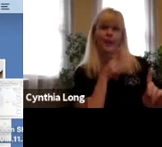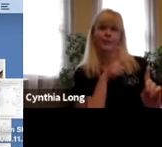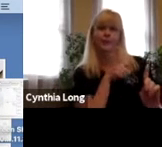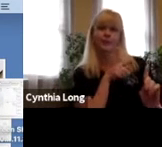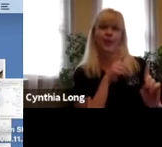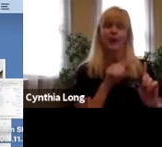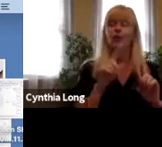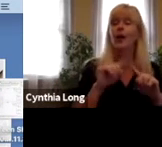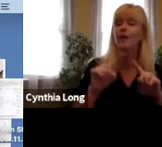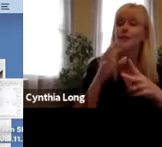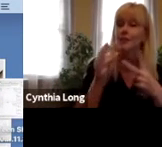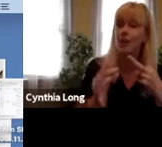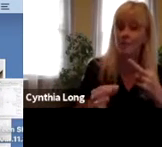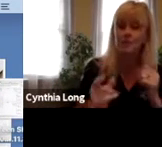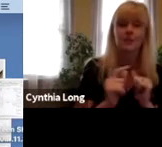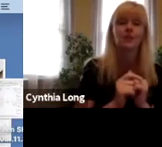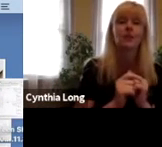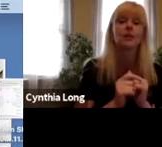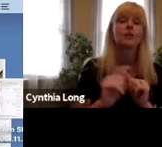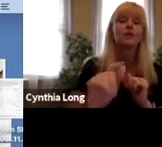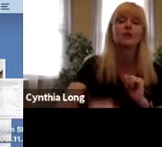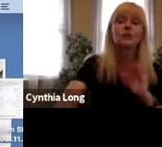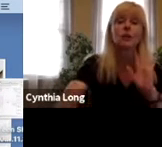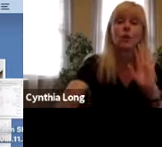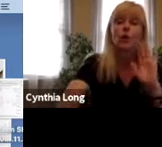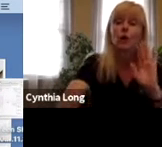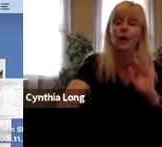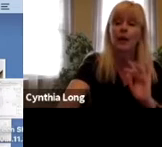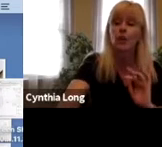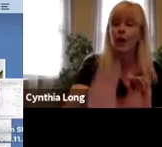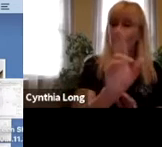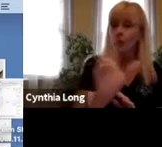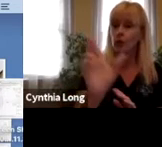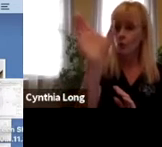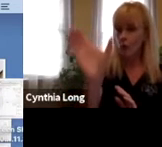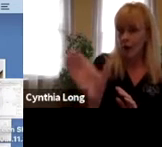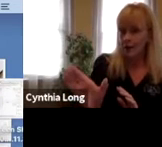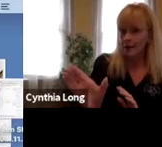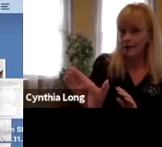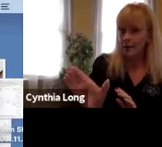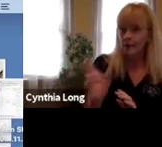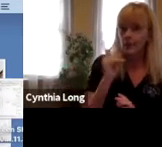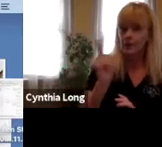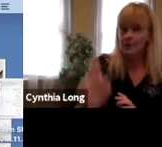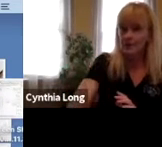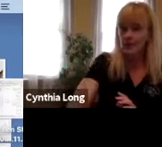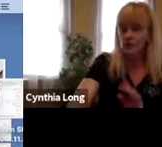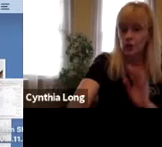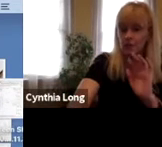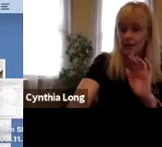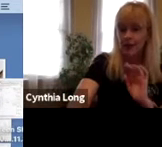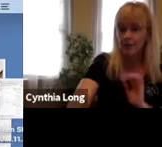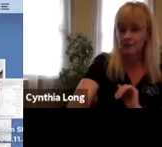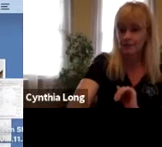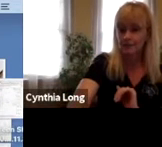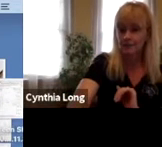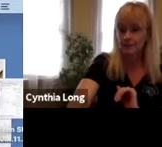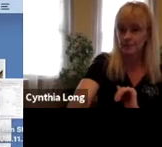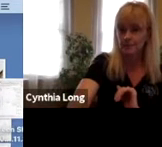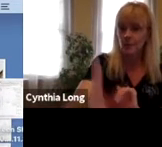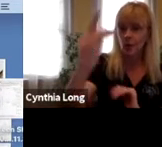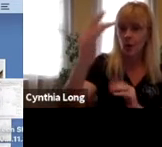one way and you have to do that. You have several options. So you have it on the right here. You can see the drop